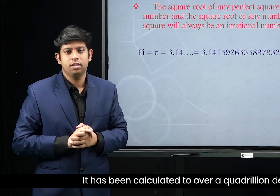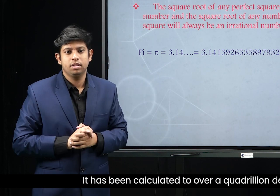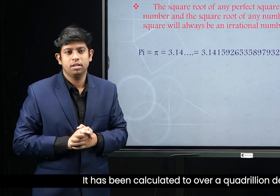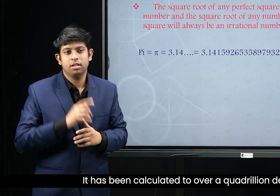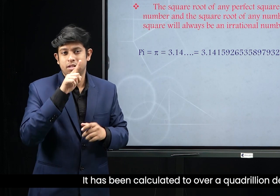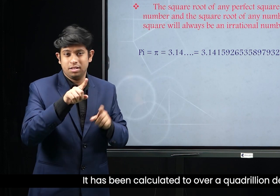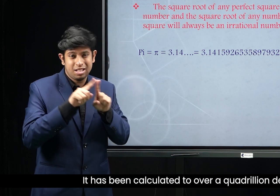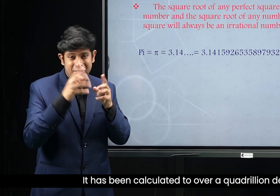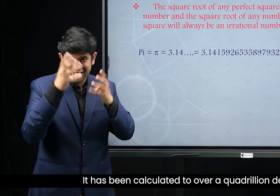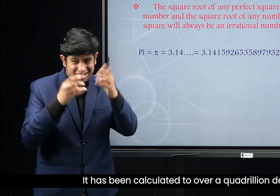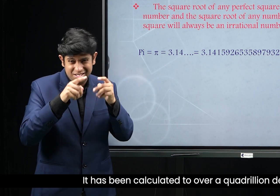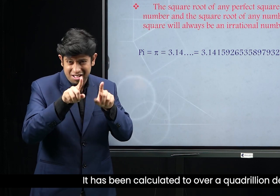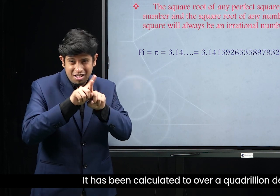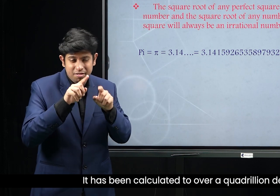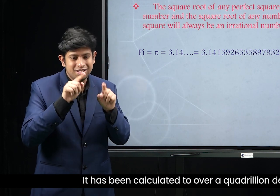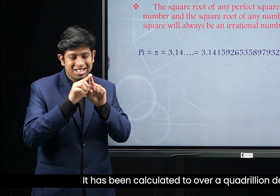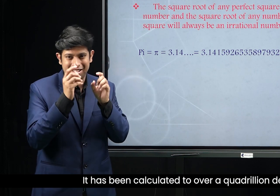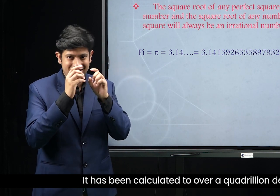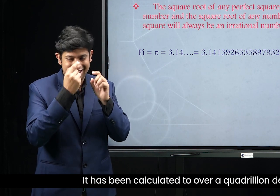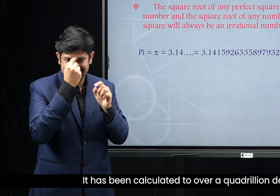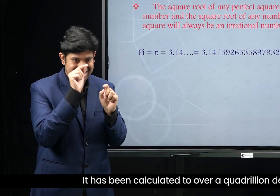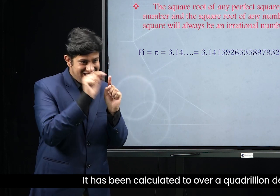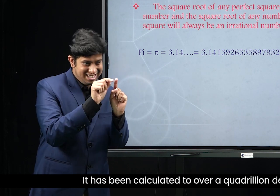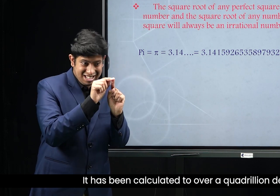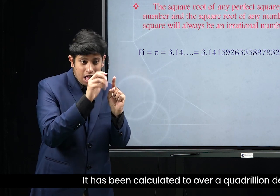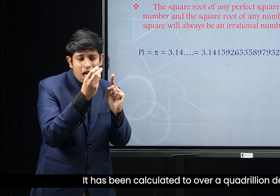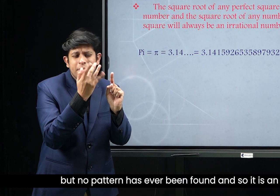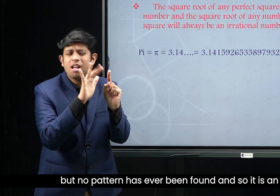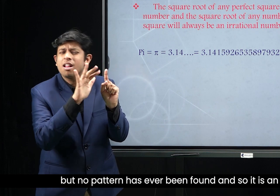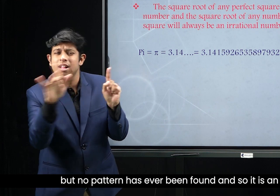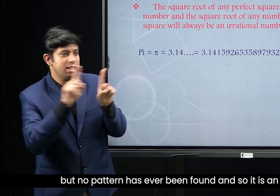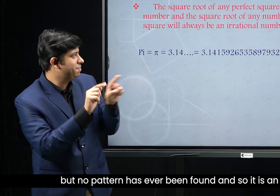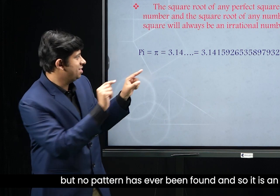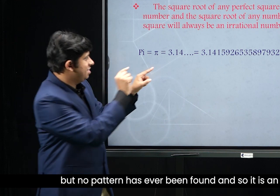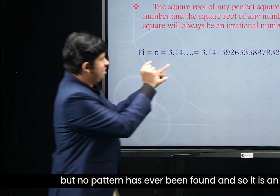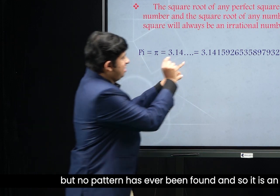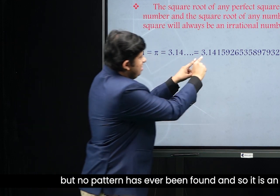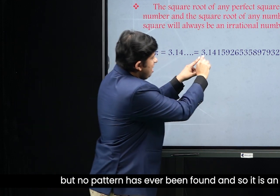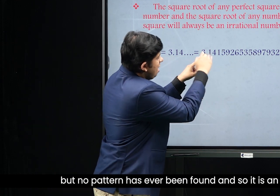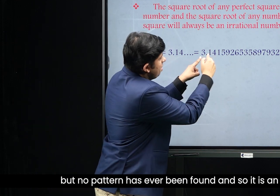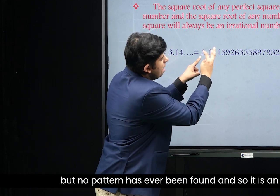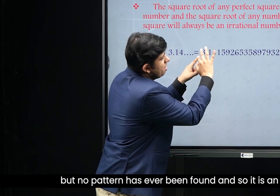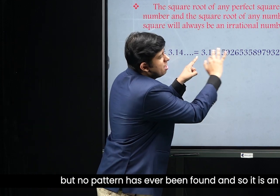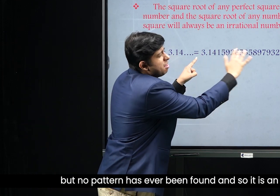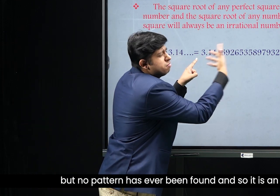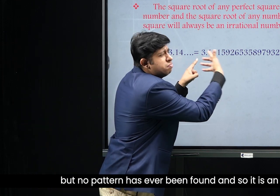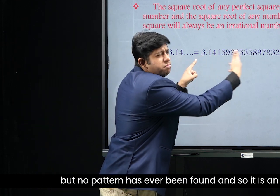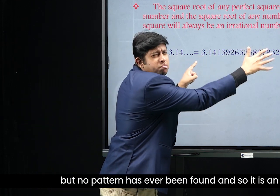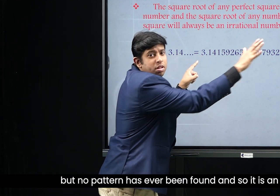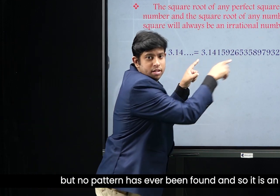It has been calculated to over a quadrillion decimal places, but no pattern has ever been found, and so